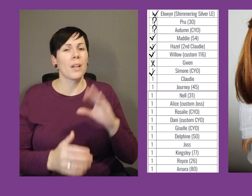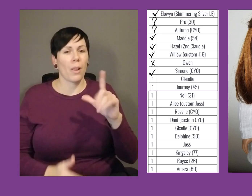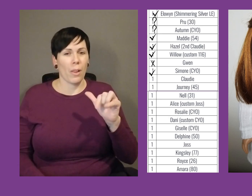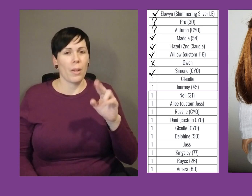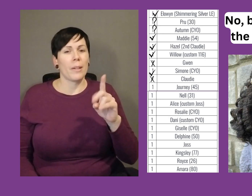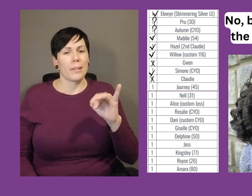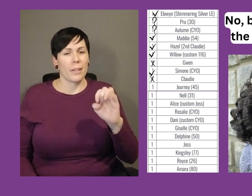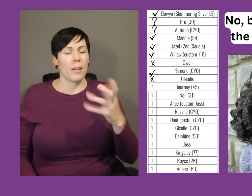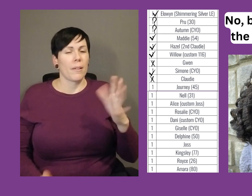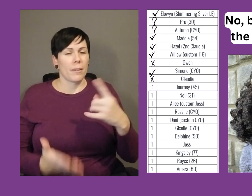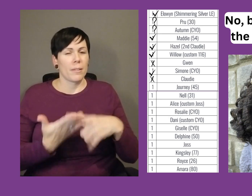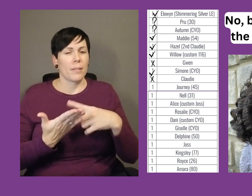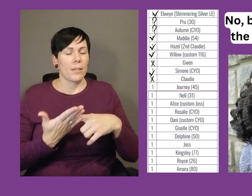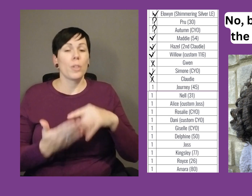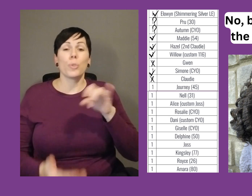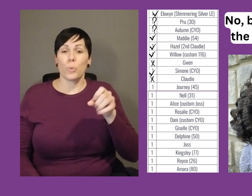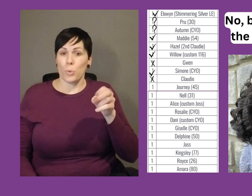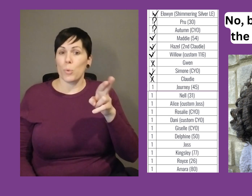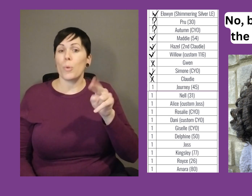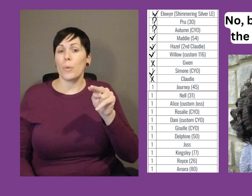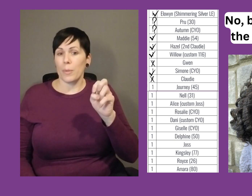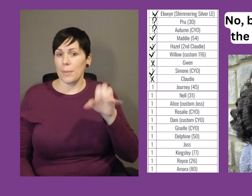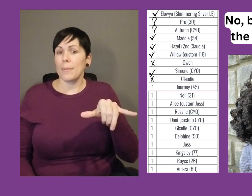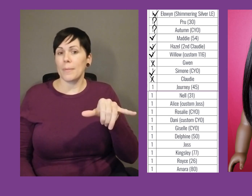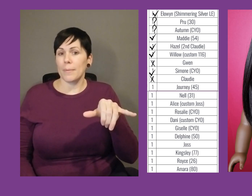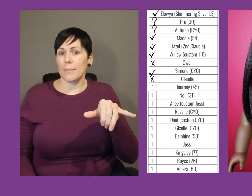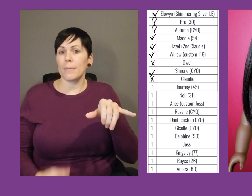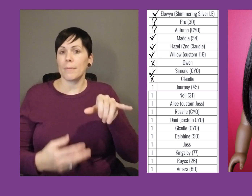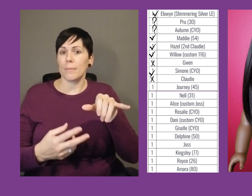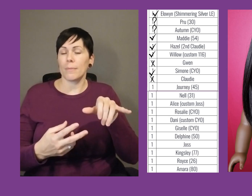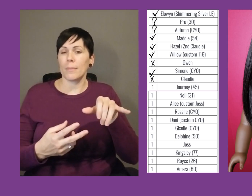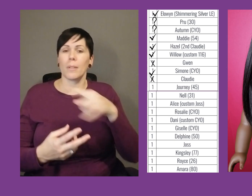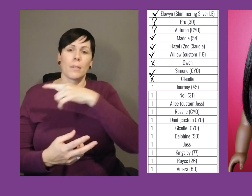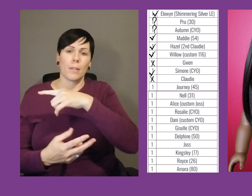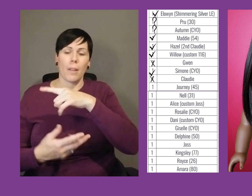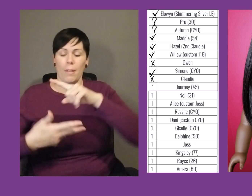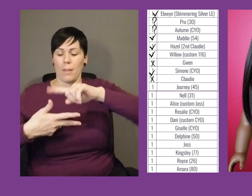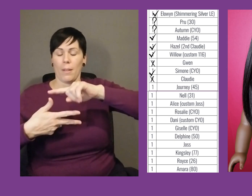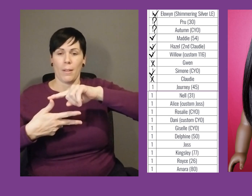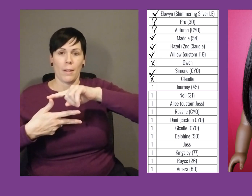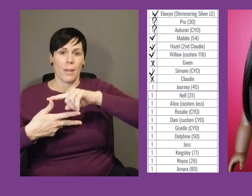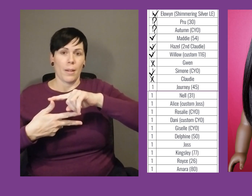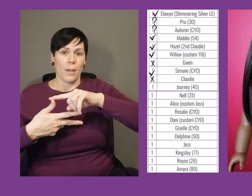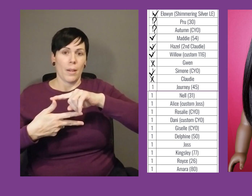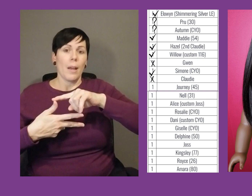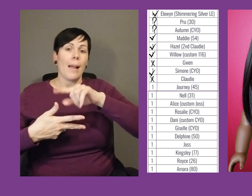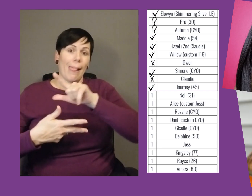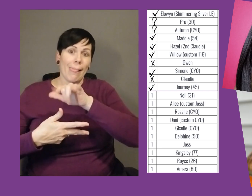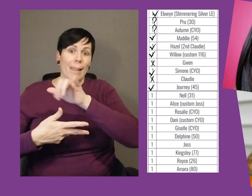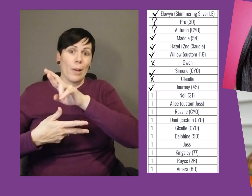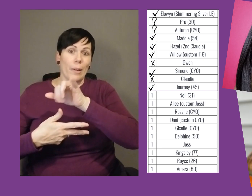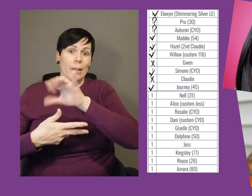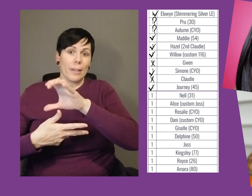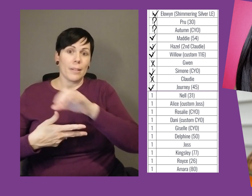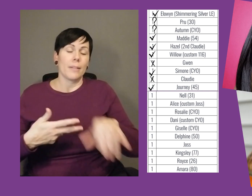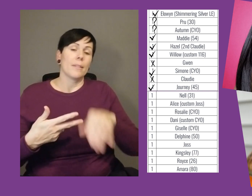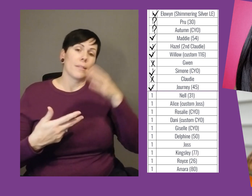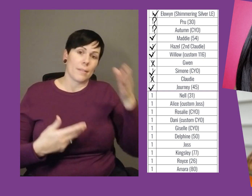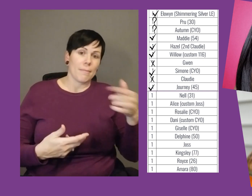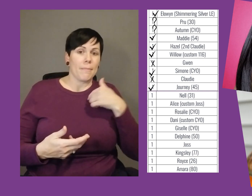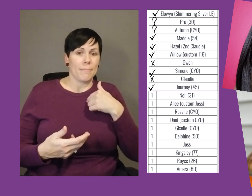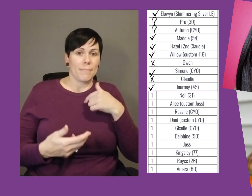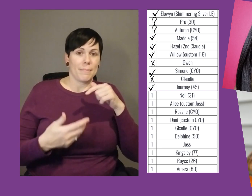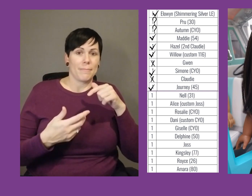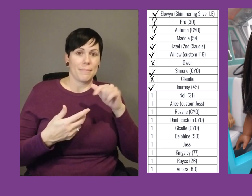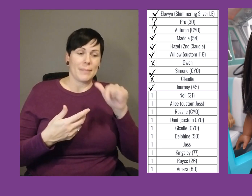Claudia, I already talked about. Journey, well, the randomizer picked Lyric, but I said either Lyric or Journey. So one of those two would